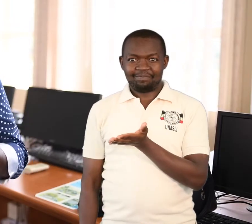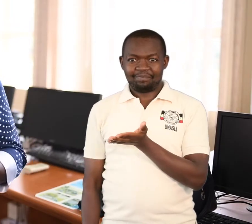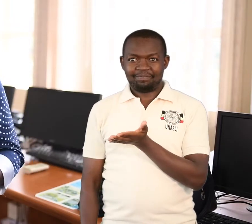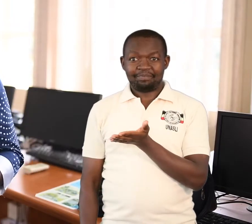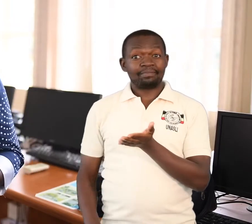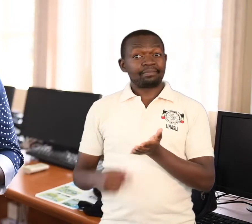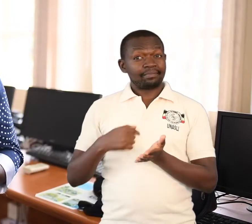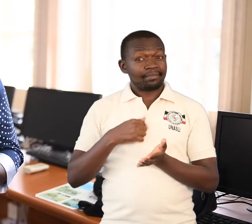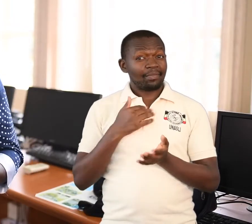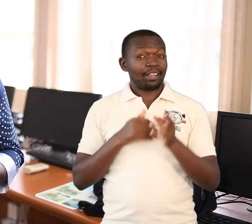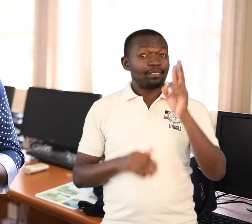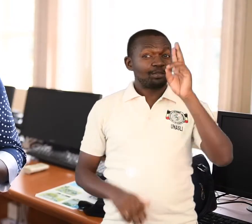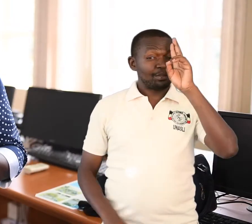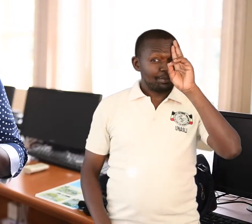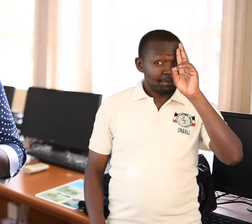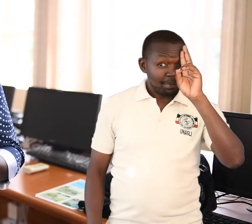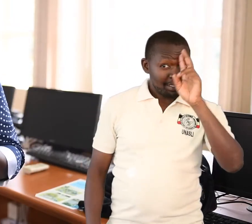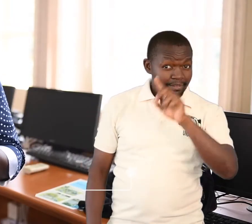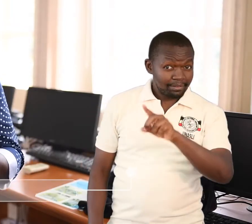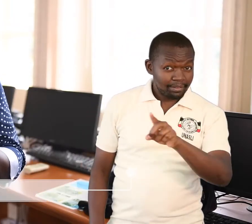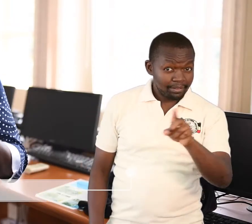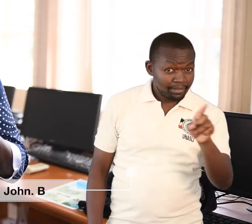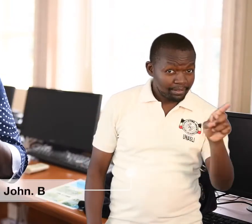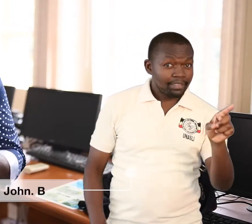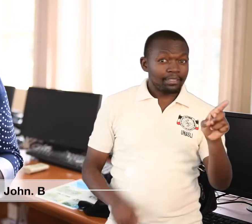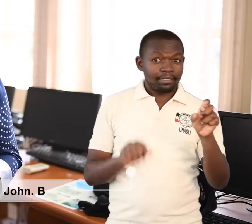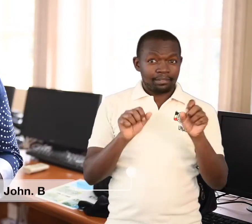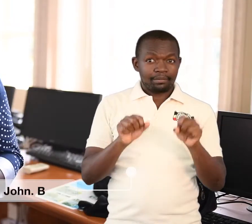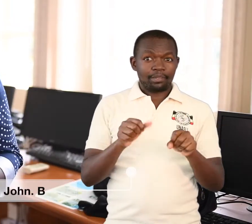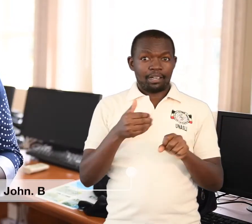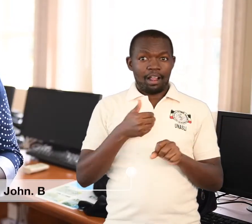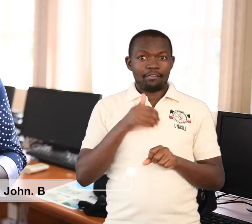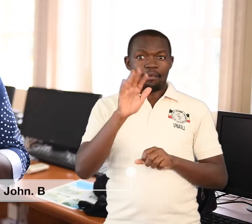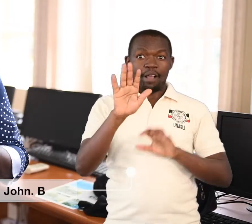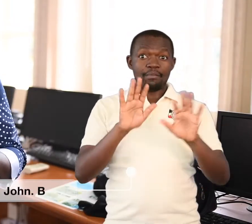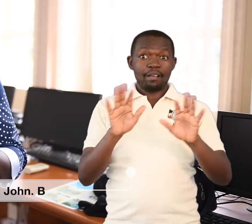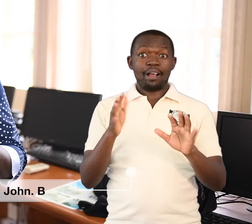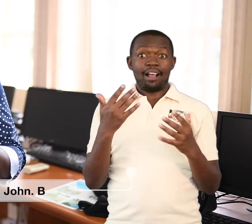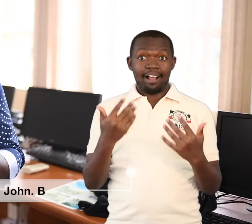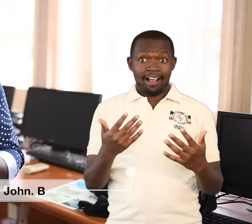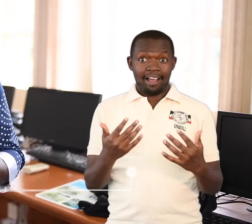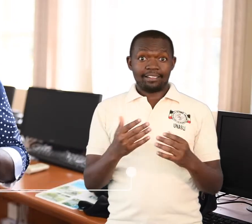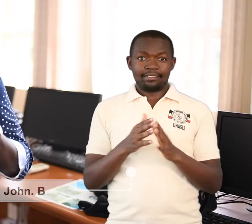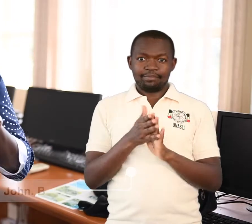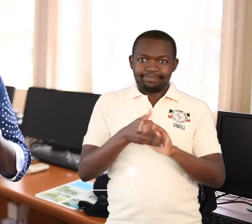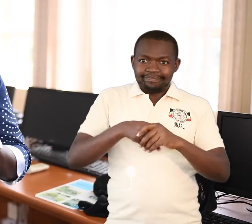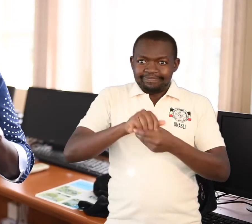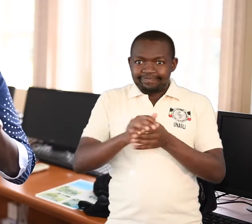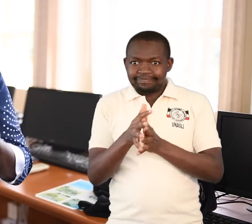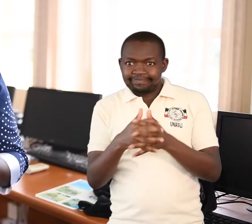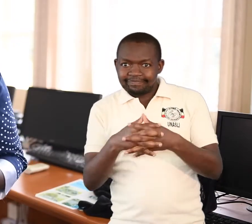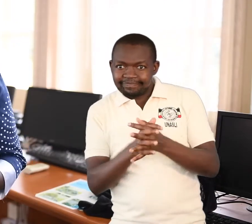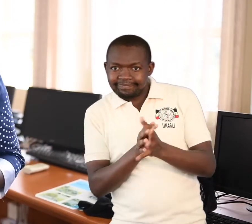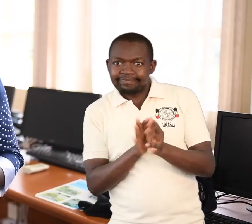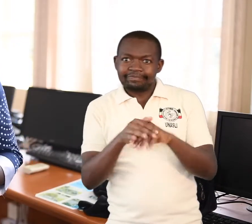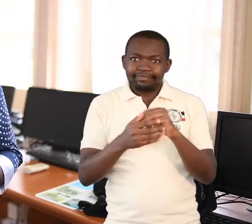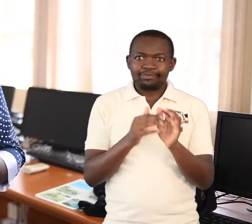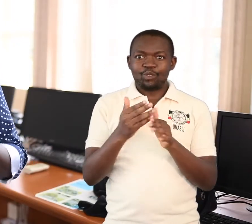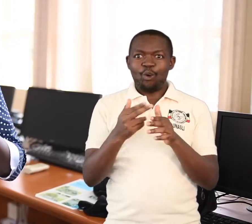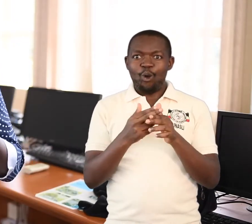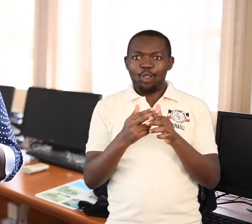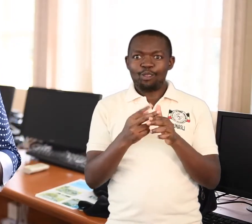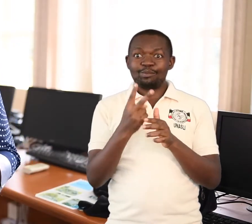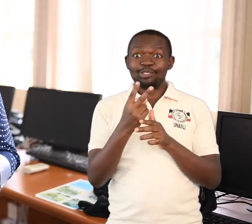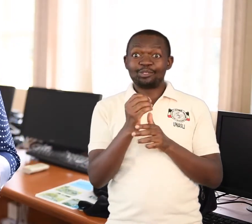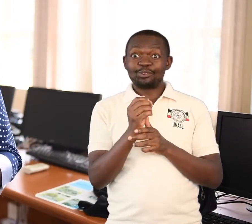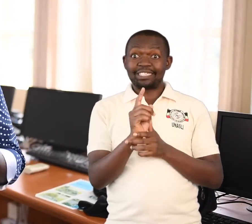I want to remind you that we have to have our hands clean. We have to wash our hands for almost 20 seconds